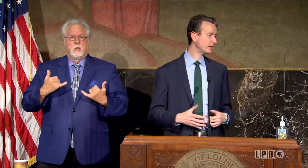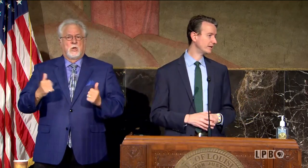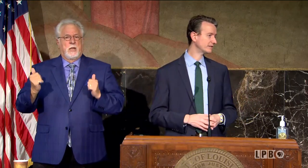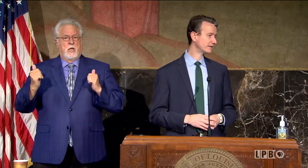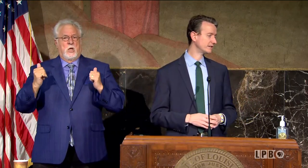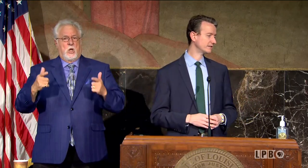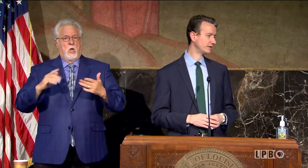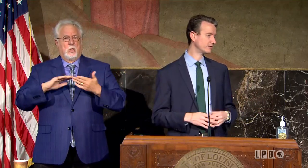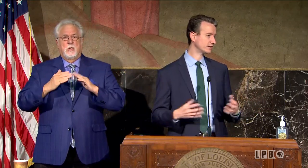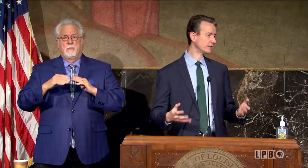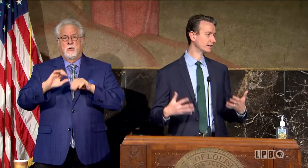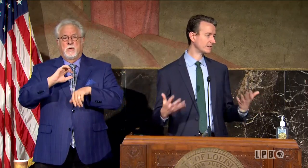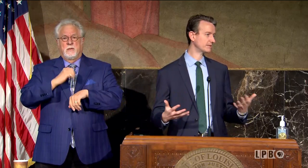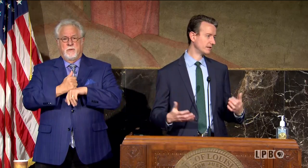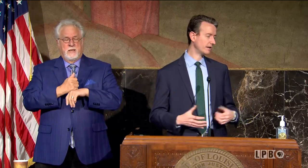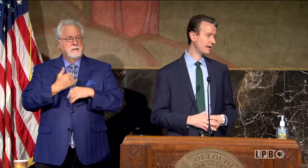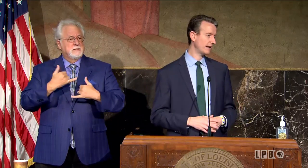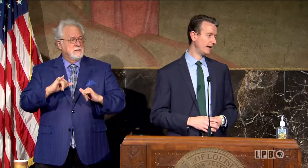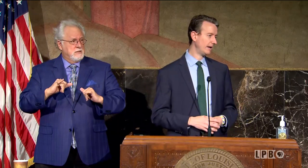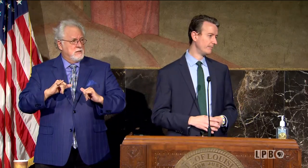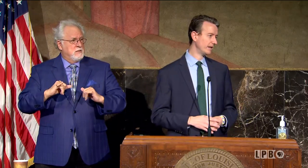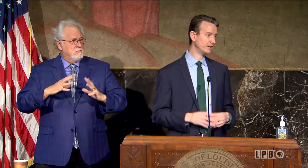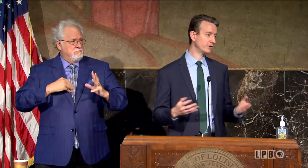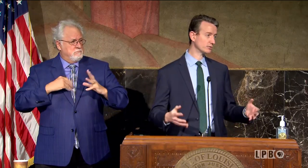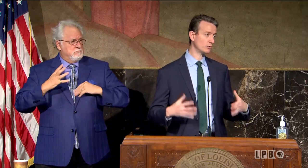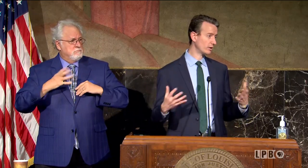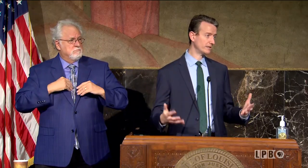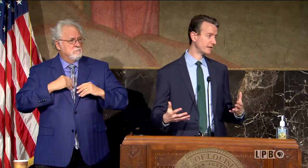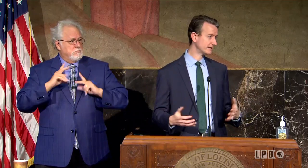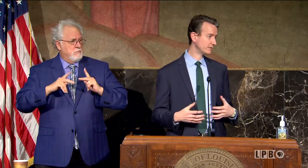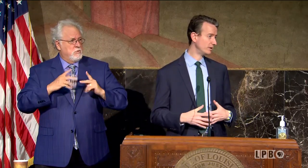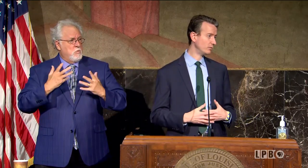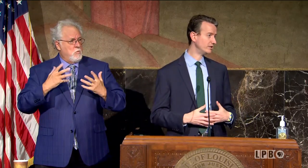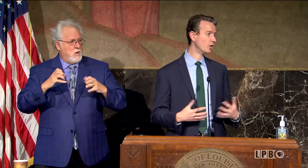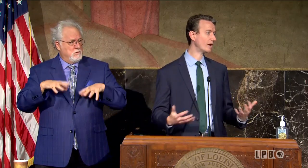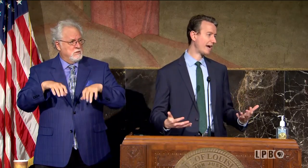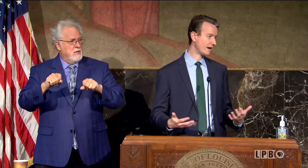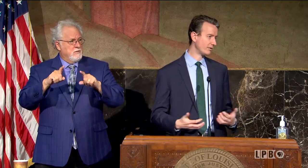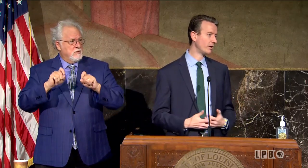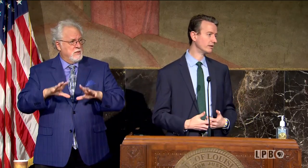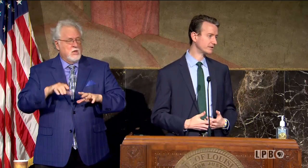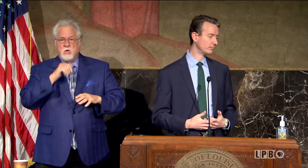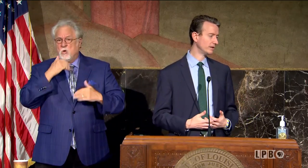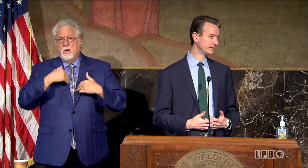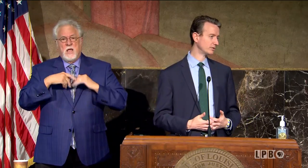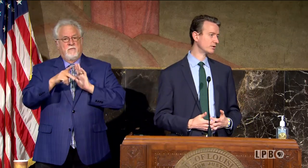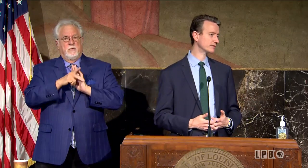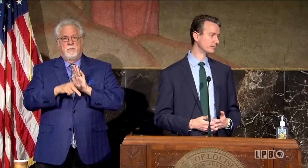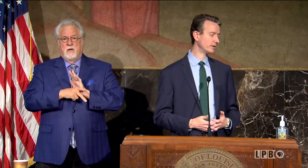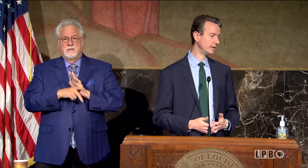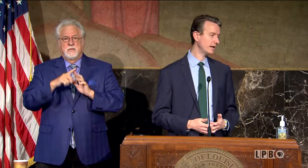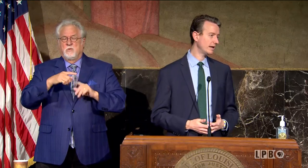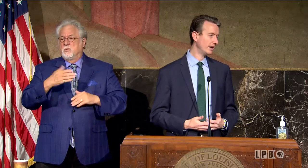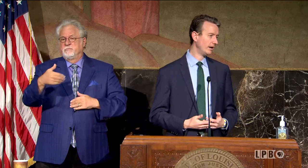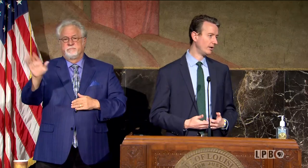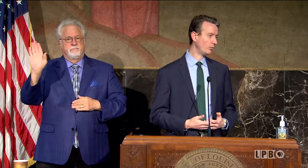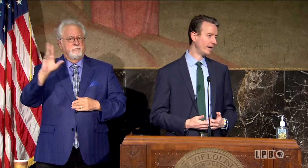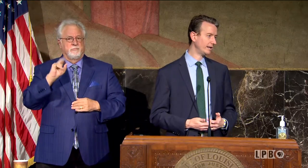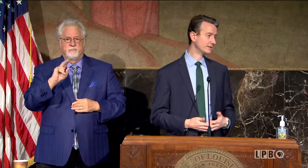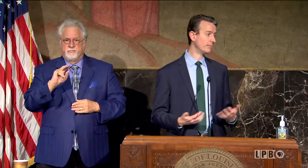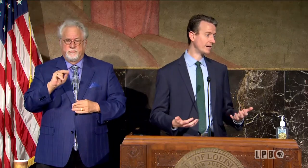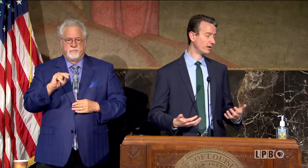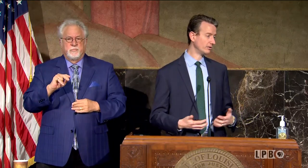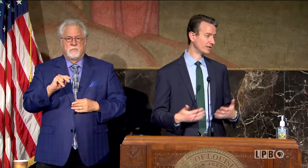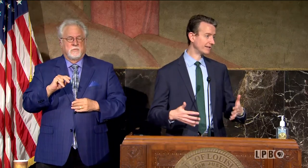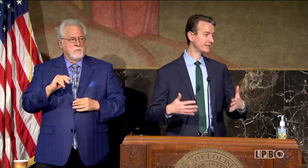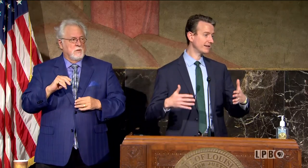of our community-based testing sites are still accepting individuals who want to be tested. We don't have a policy in place that would turn somebody